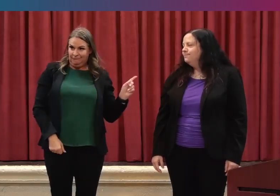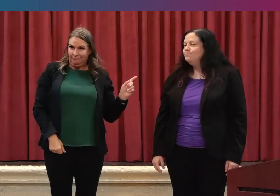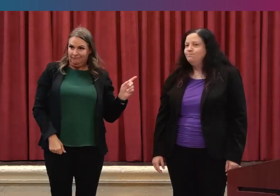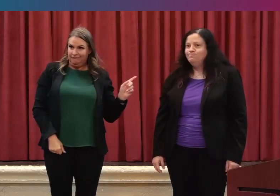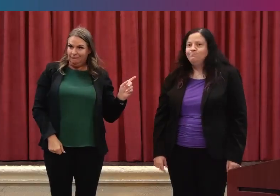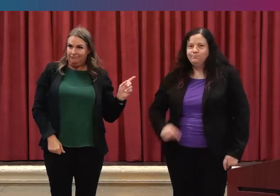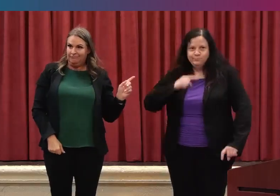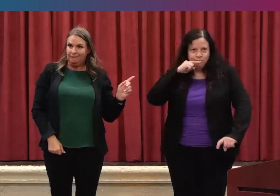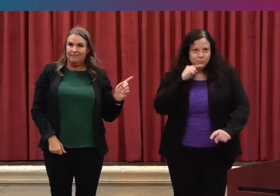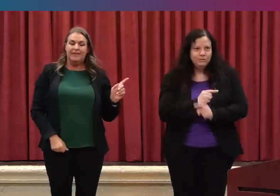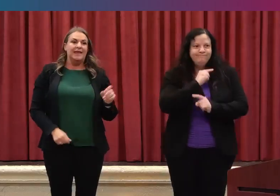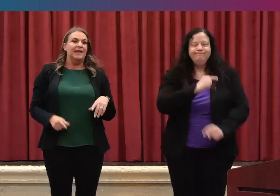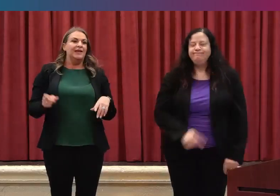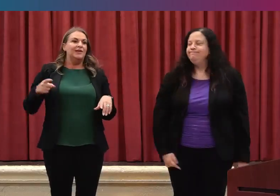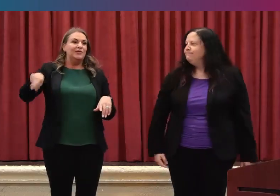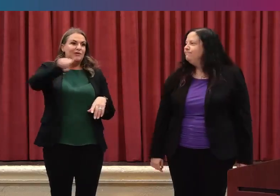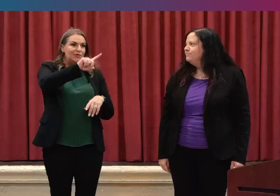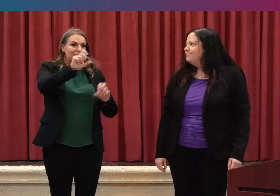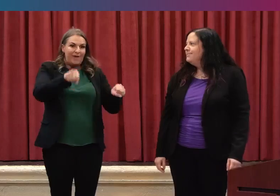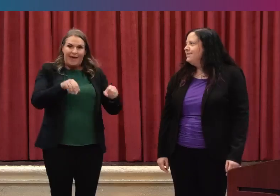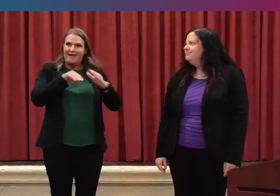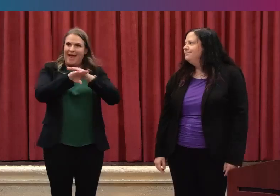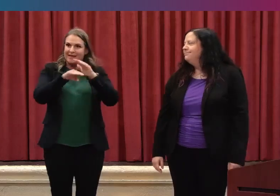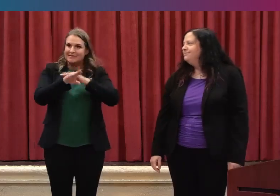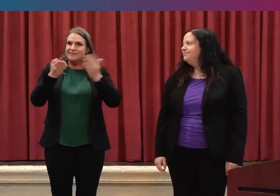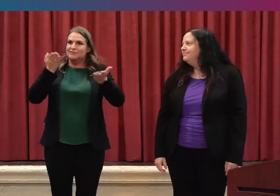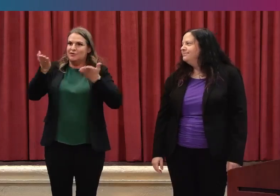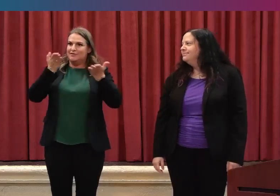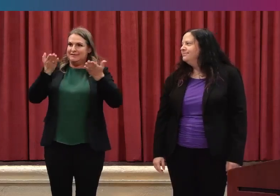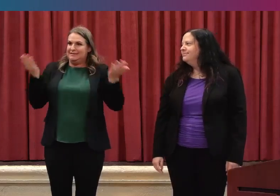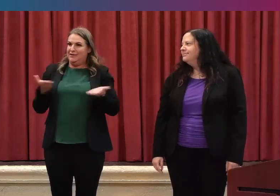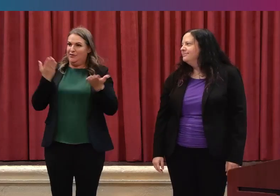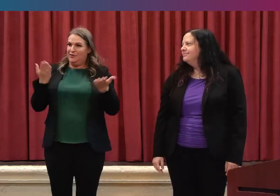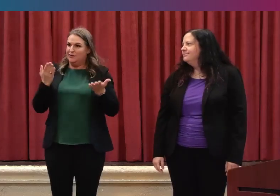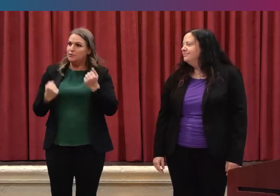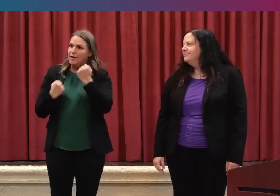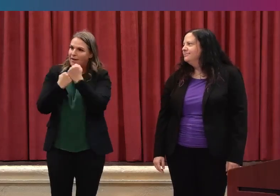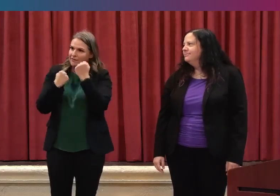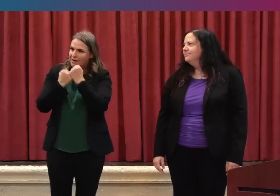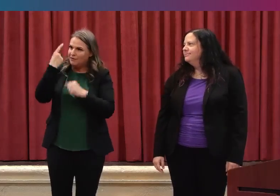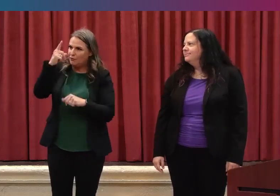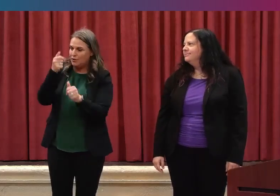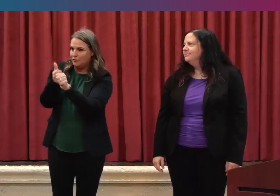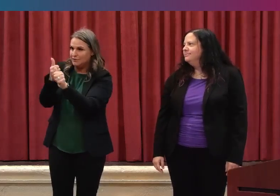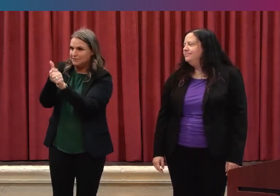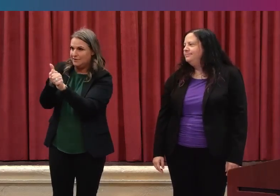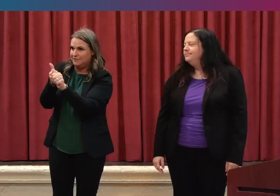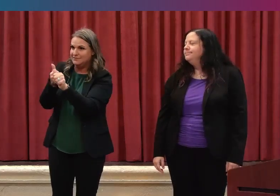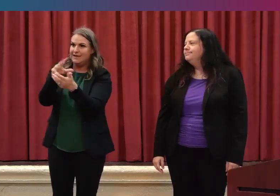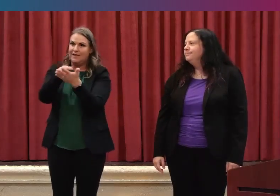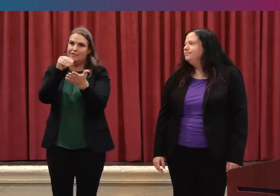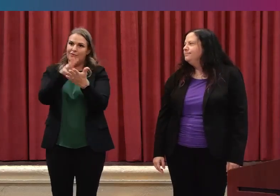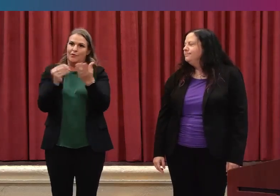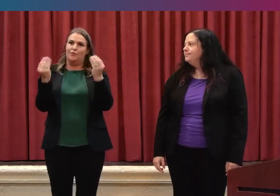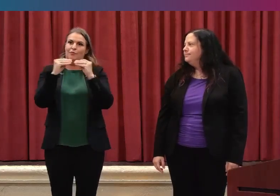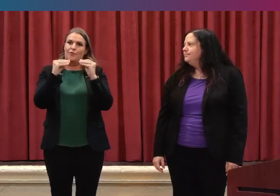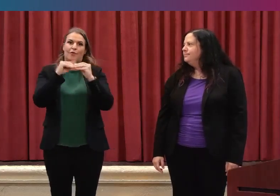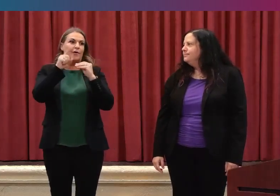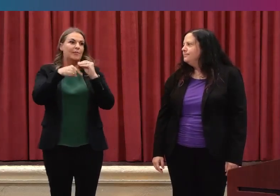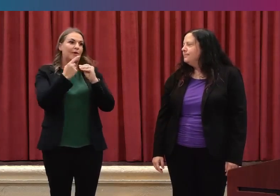with GLAD. Right. So you can access services here to advocate for